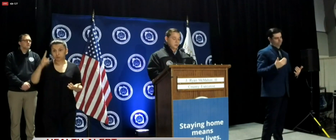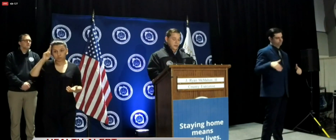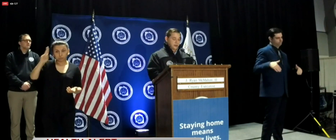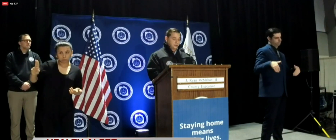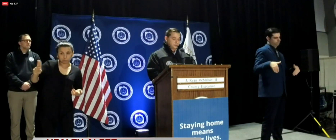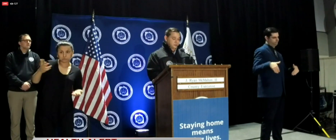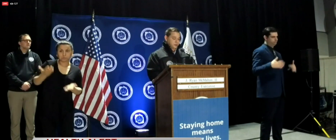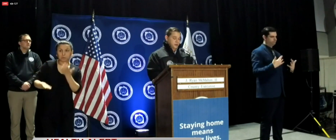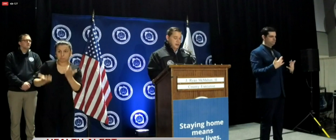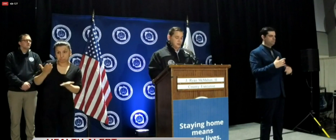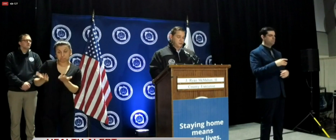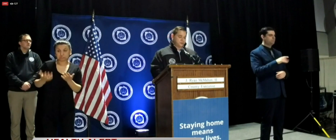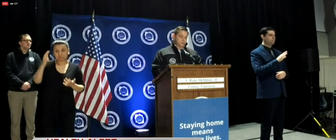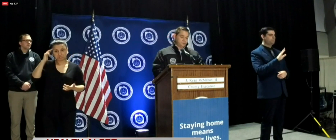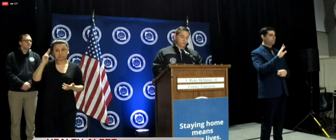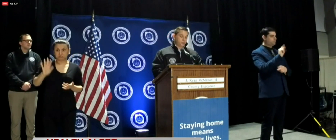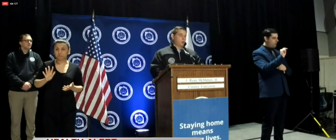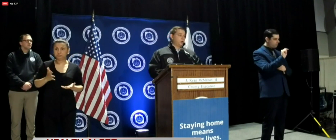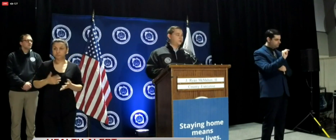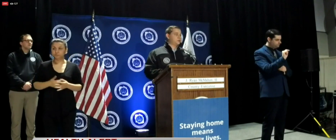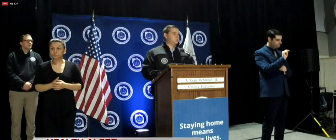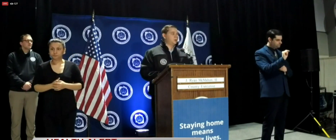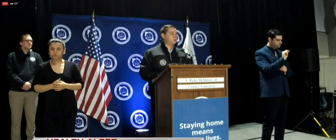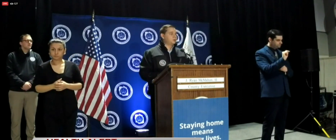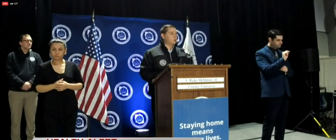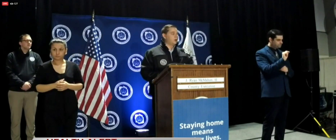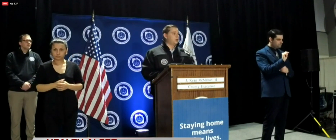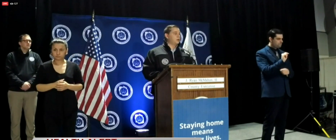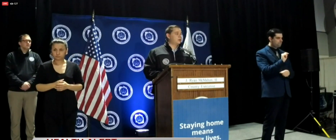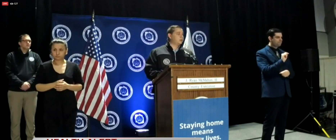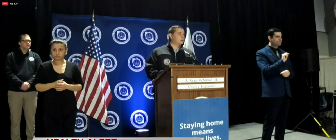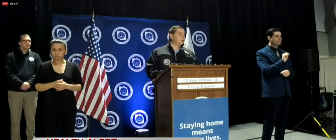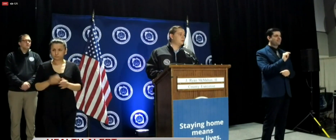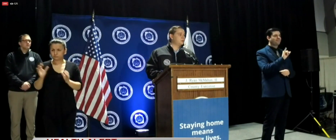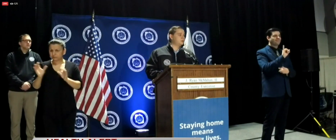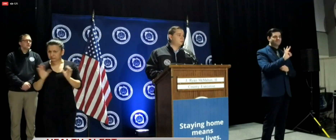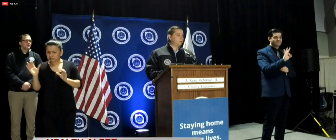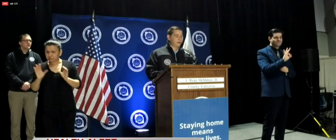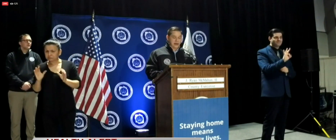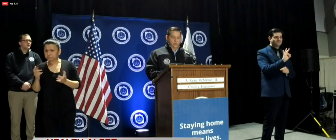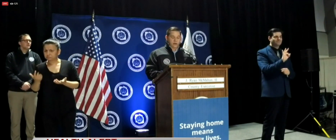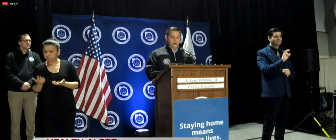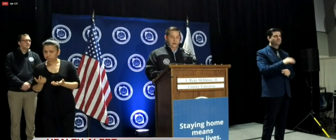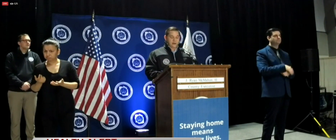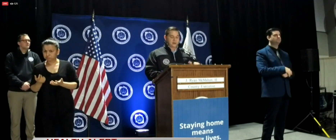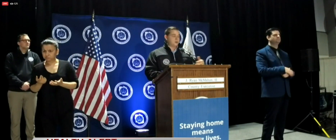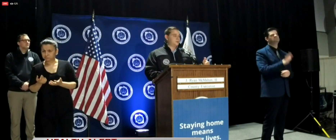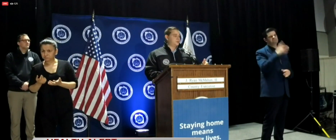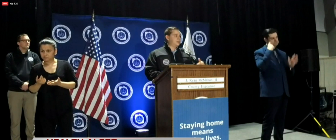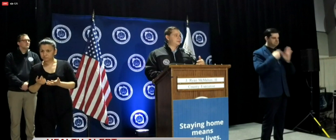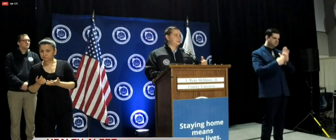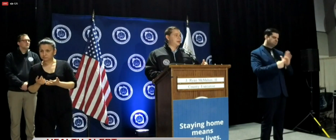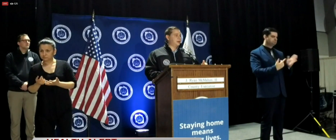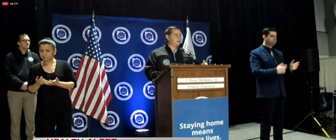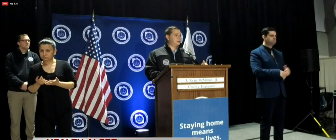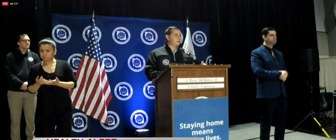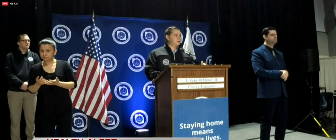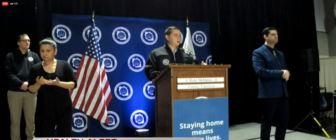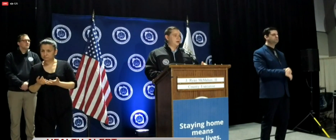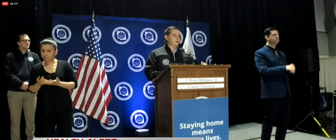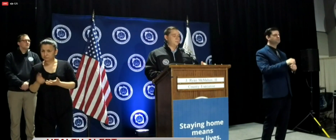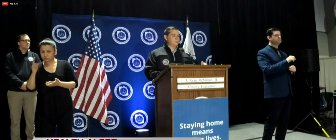tell you this, if we're in a situation where we're not waiting on hundreds of tests a